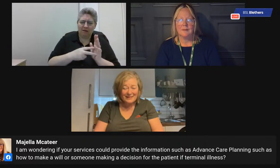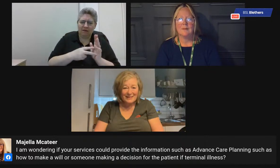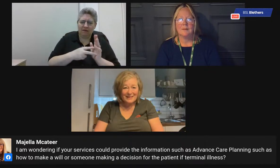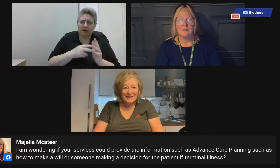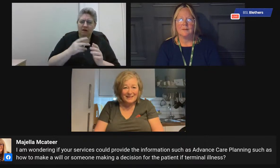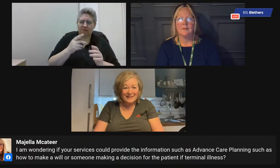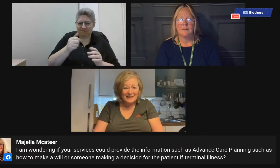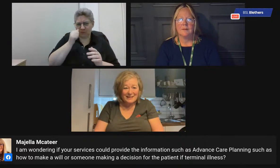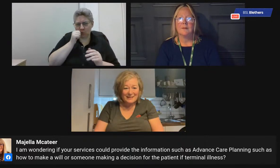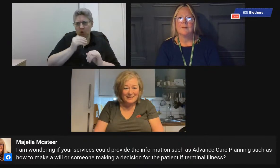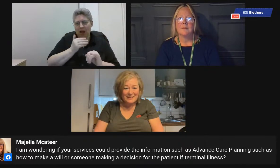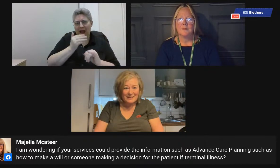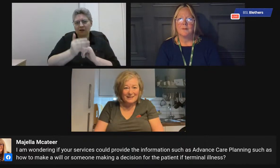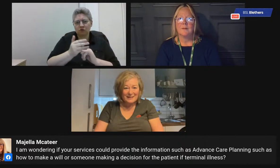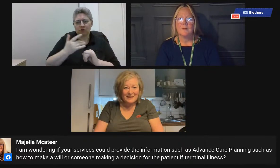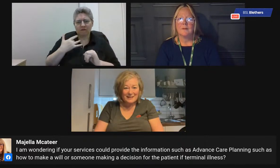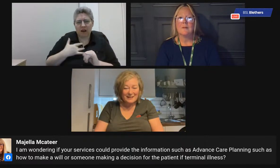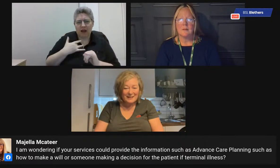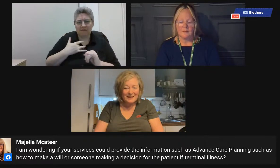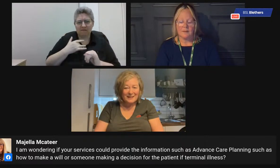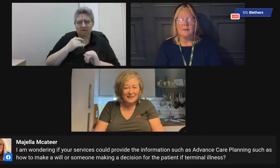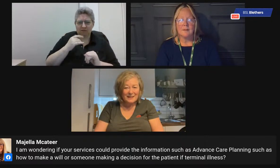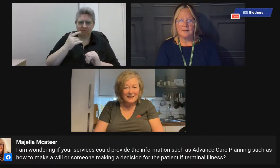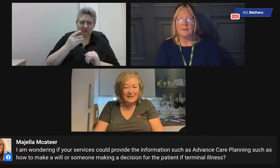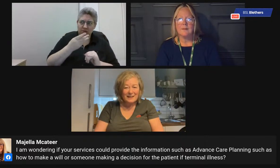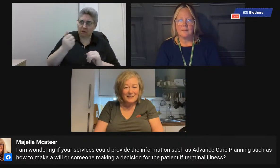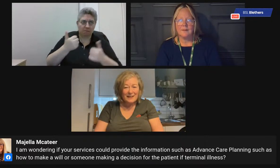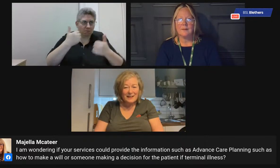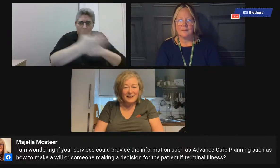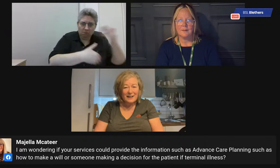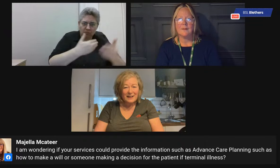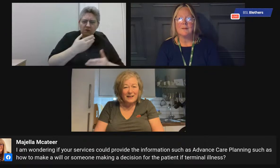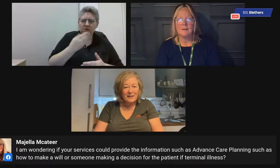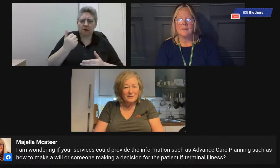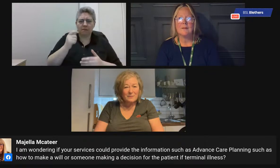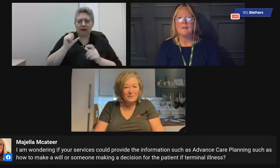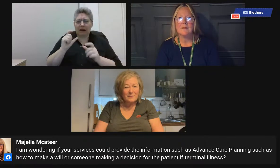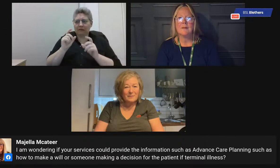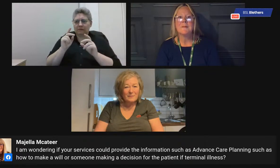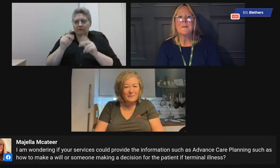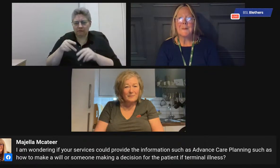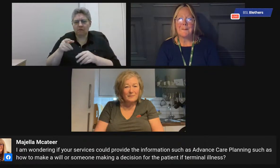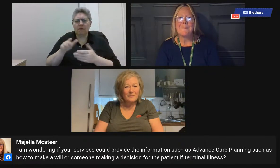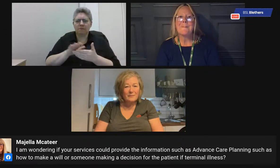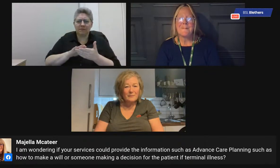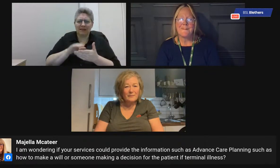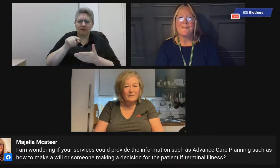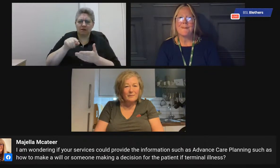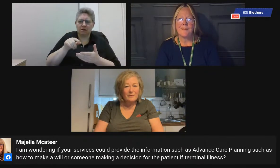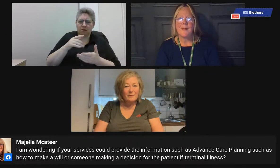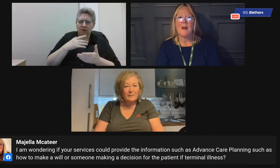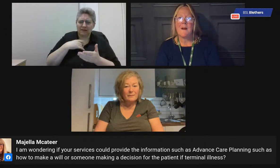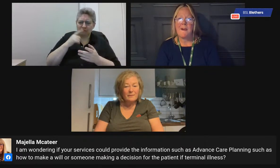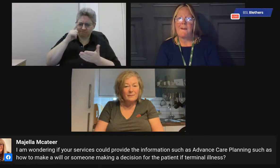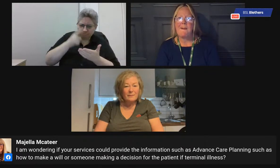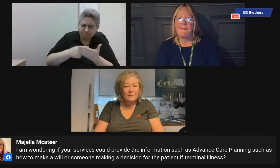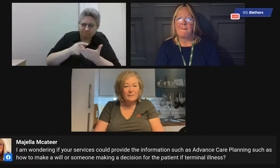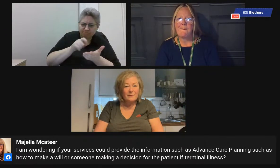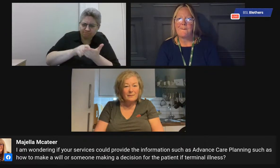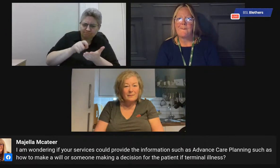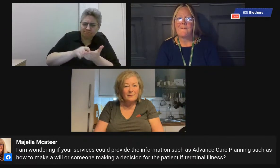And Magella's asking, she's wondering if your services could provide the information such as like advanced